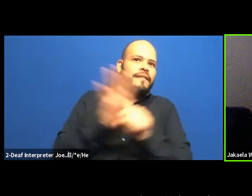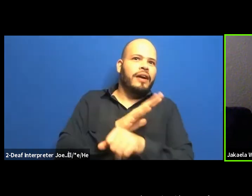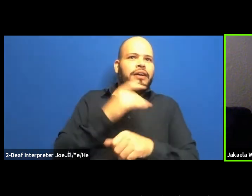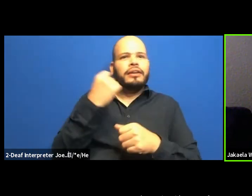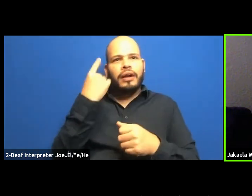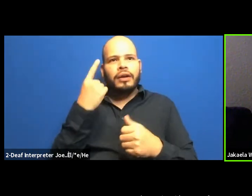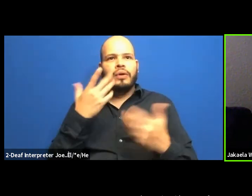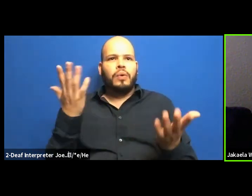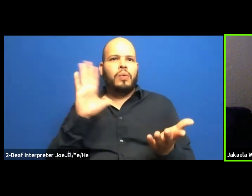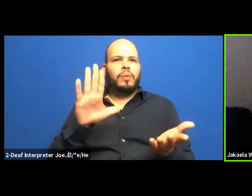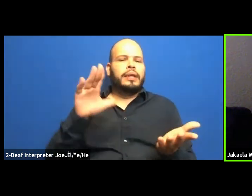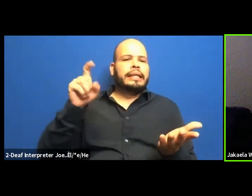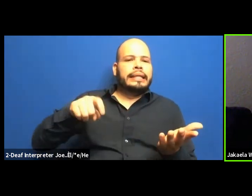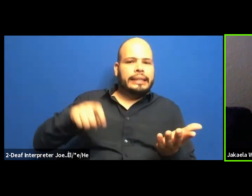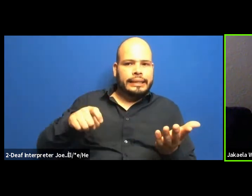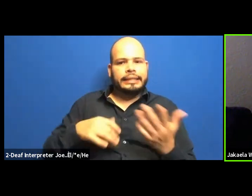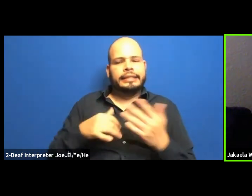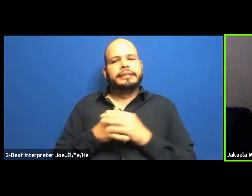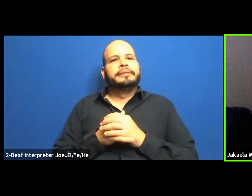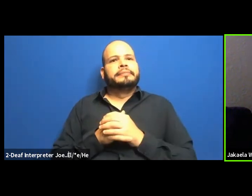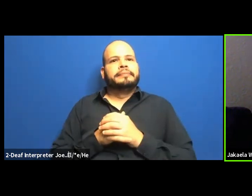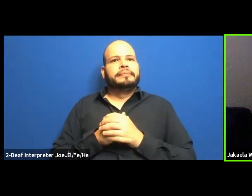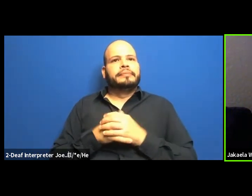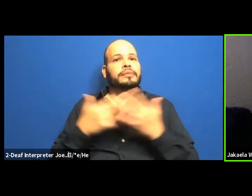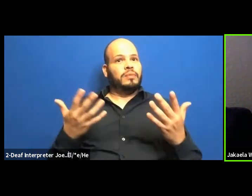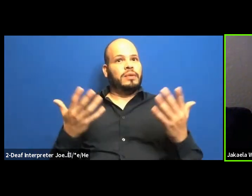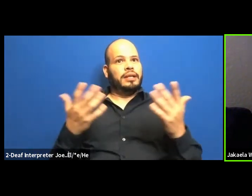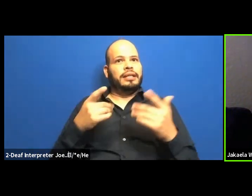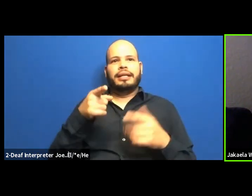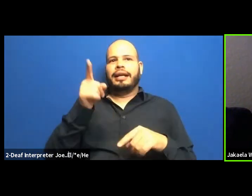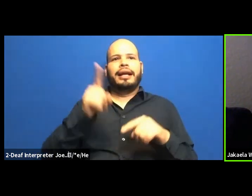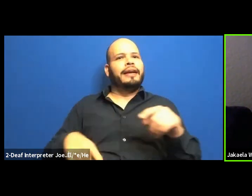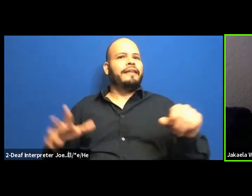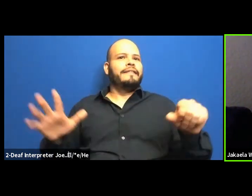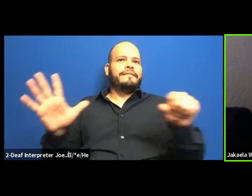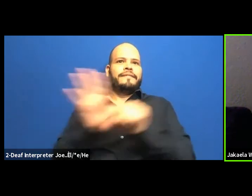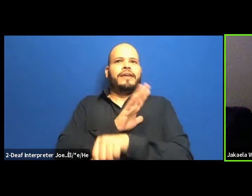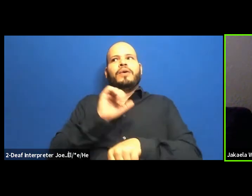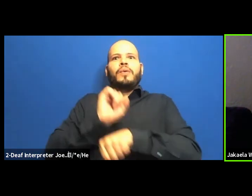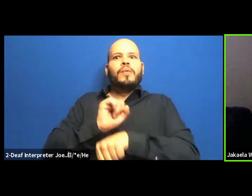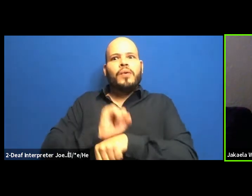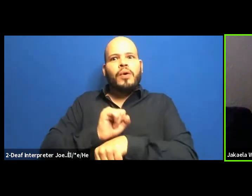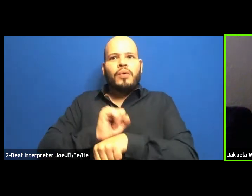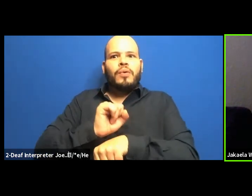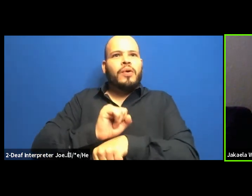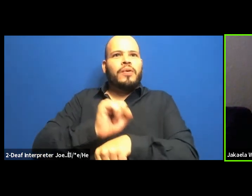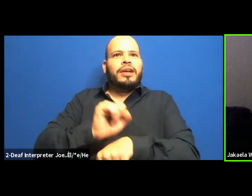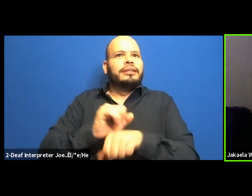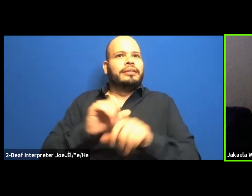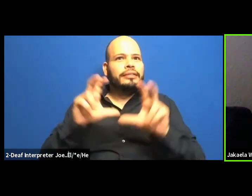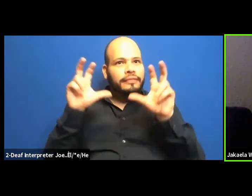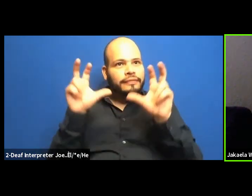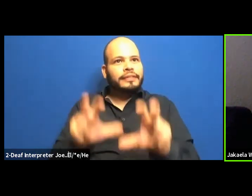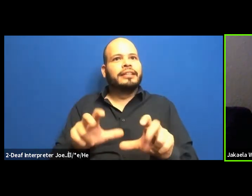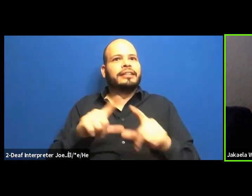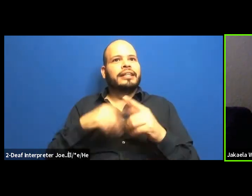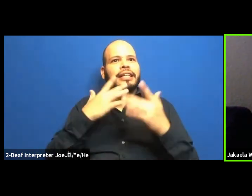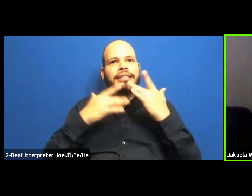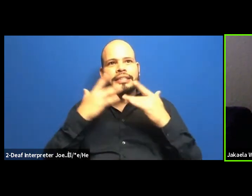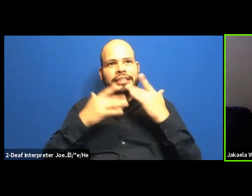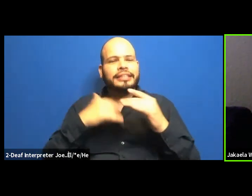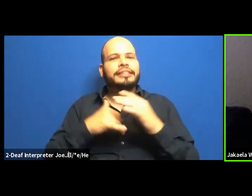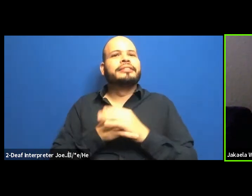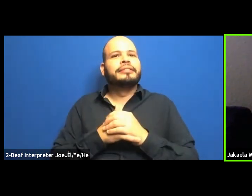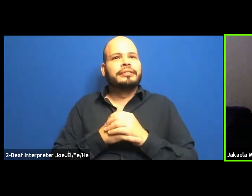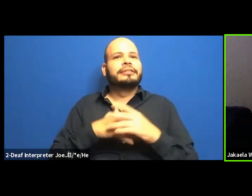like you. Last but certainly not least, when it comes to educators and or facilitators or adults who are